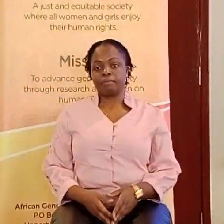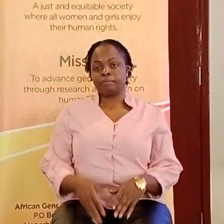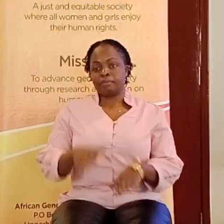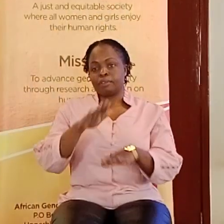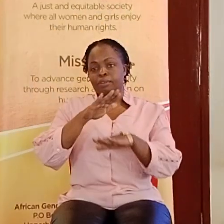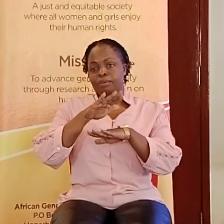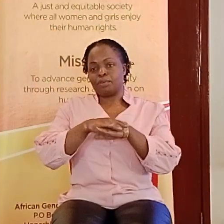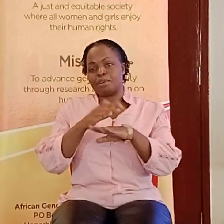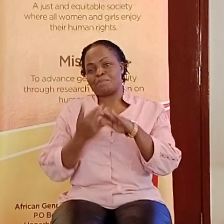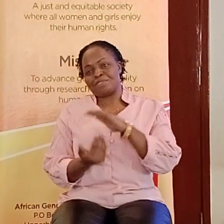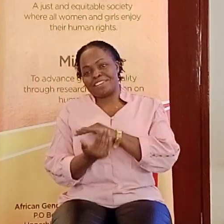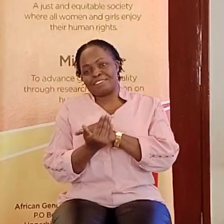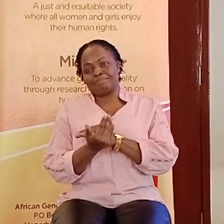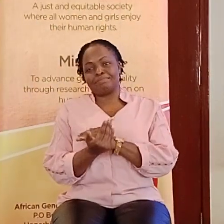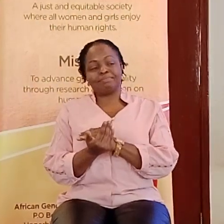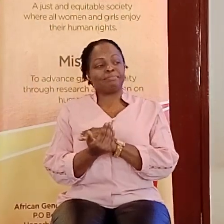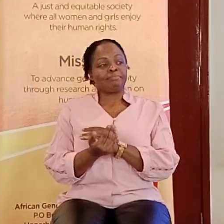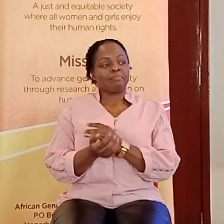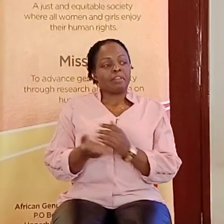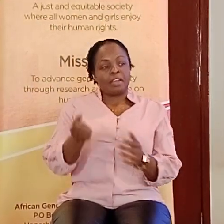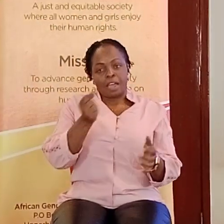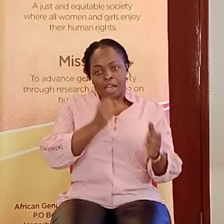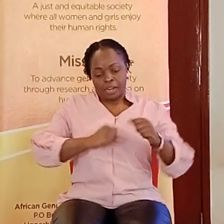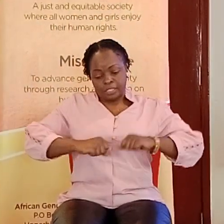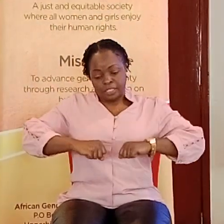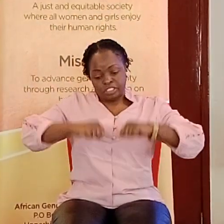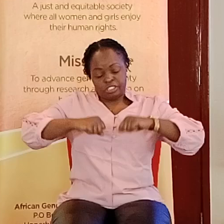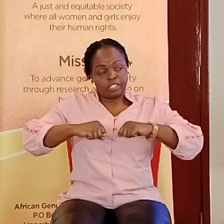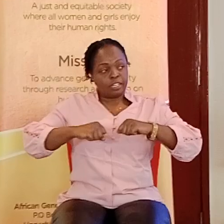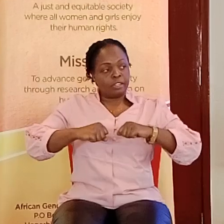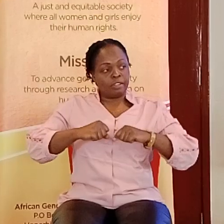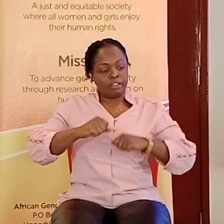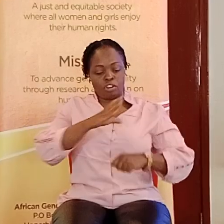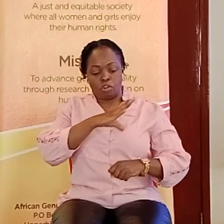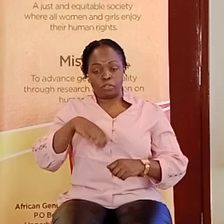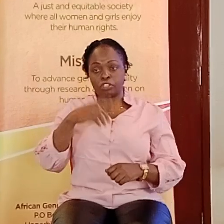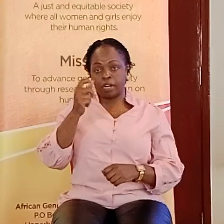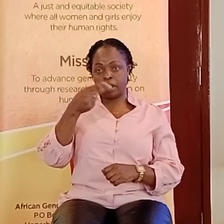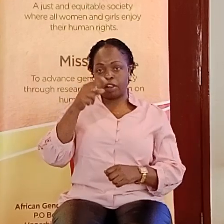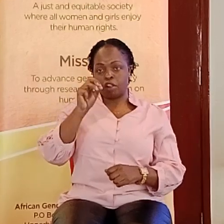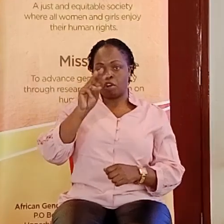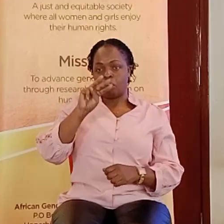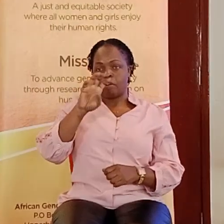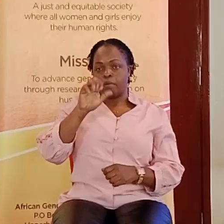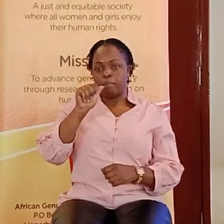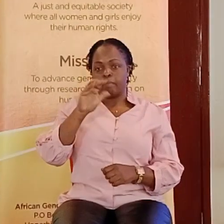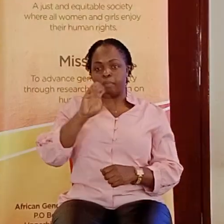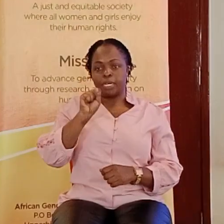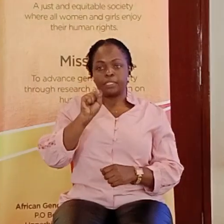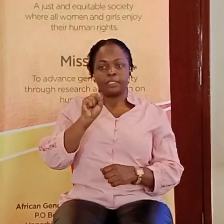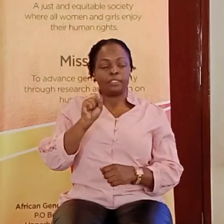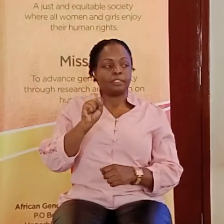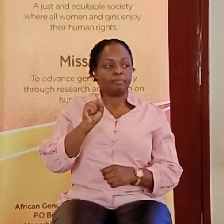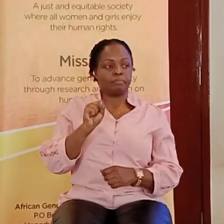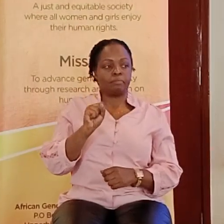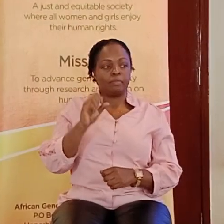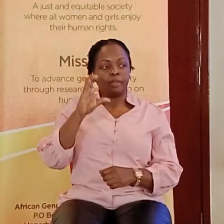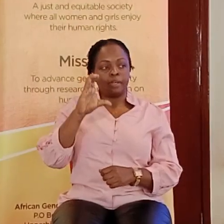Our acting chairperson, Commissioner Thomas Goyel, Commissioner Caroline Entupuro,